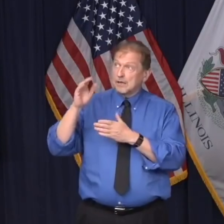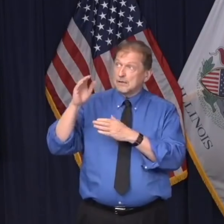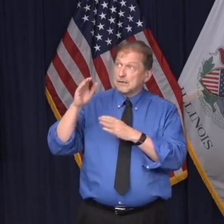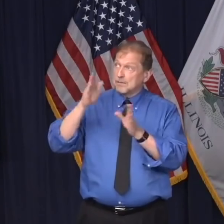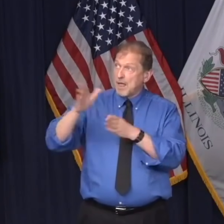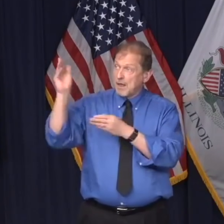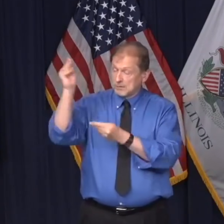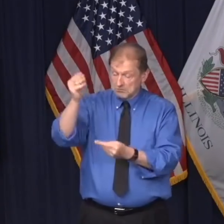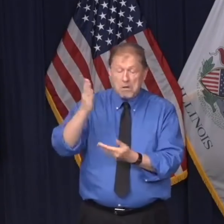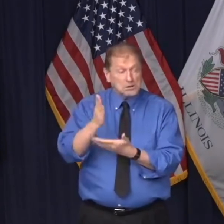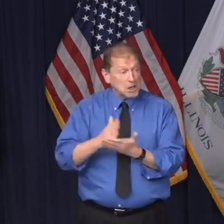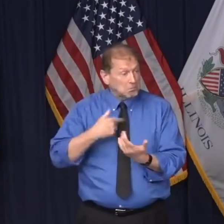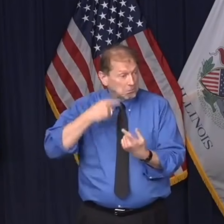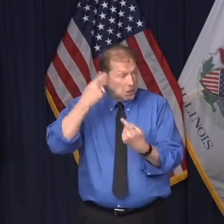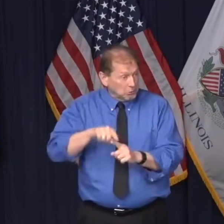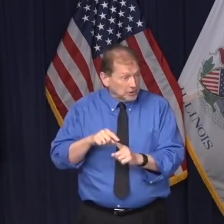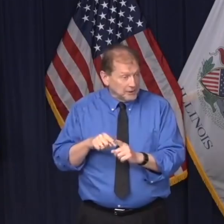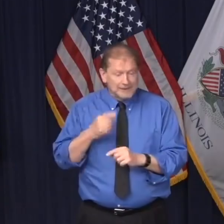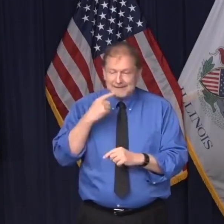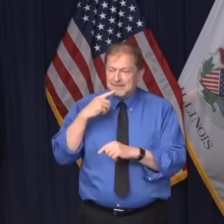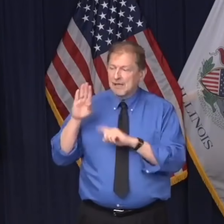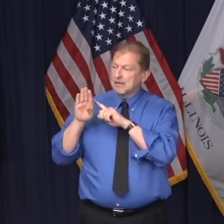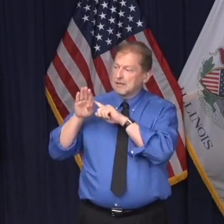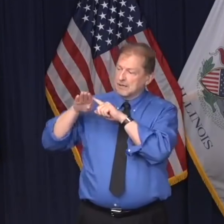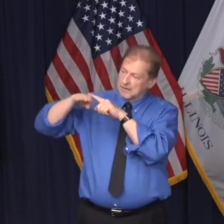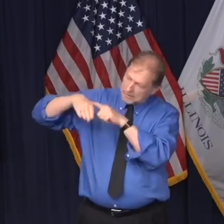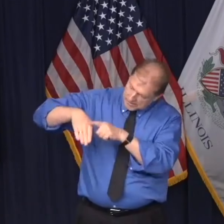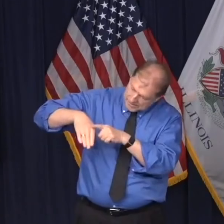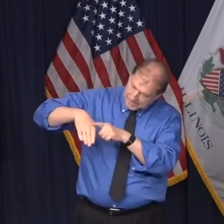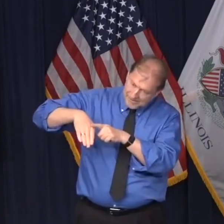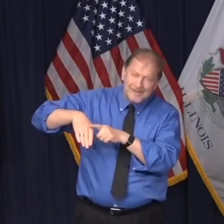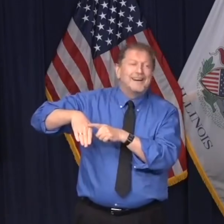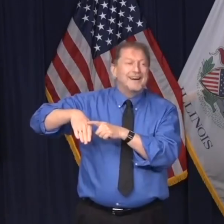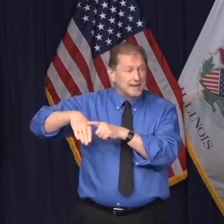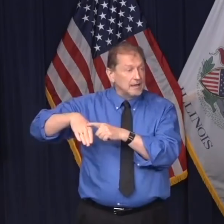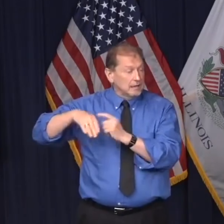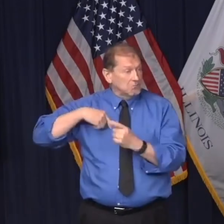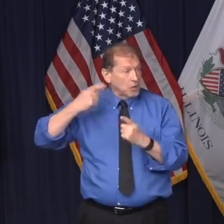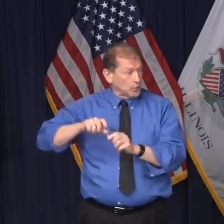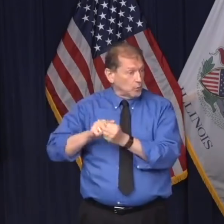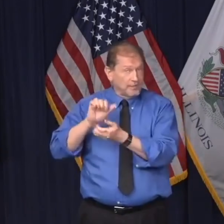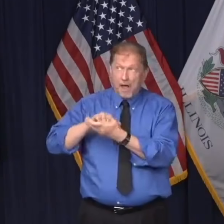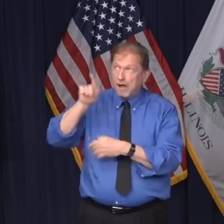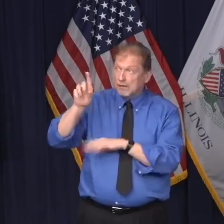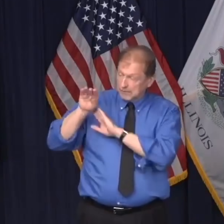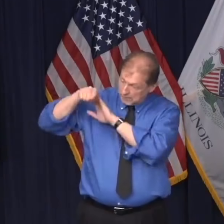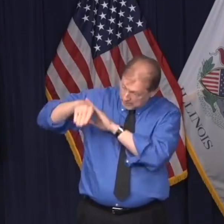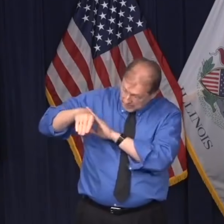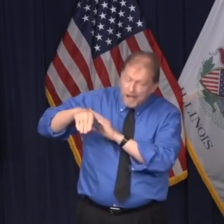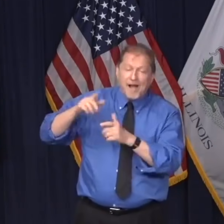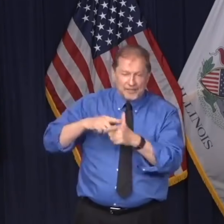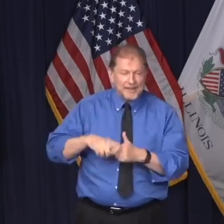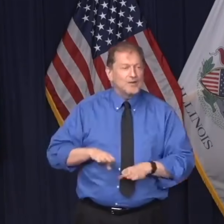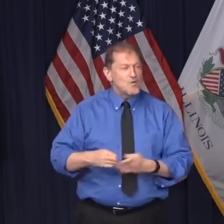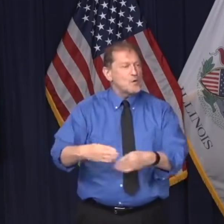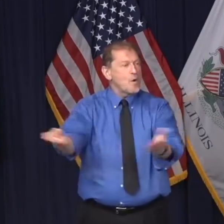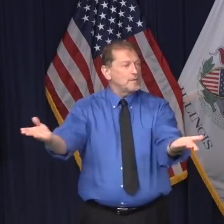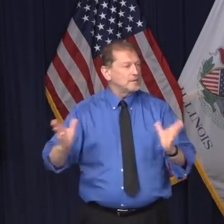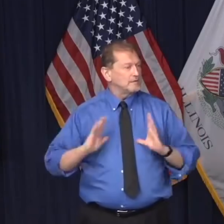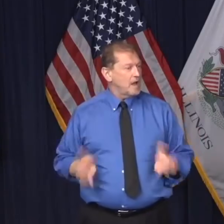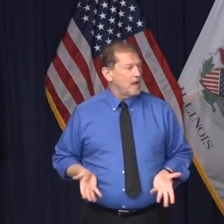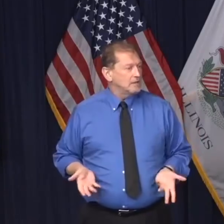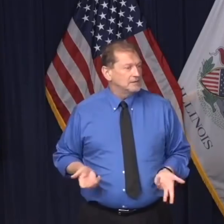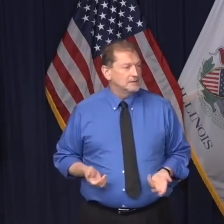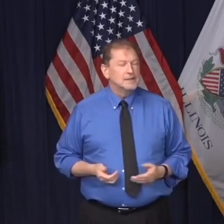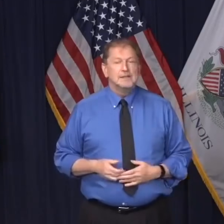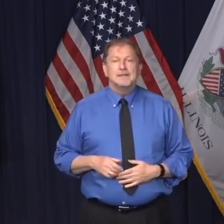so, past peak, we want to make sure that we're moving down the other side of that peak, and then we can start to open things. As to people who